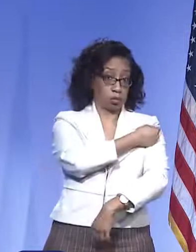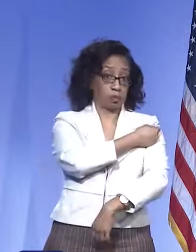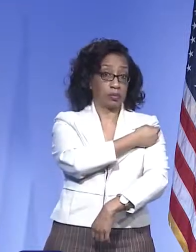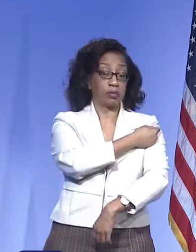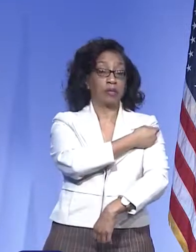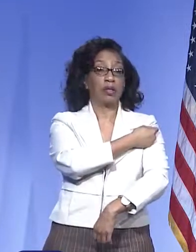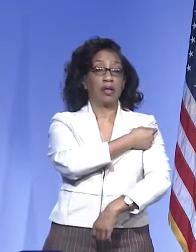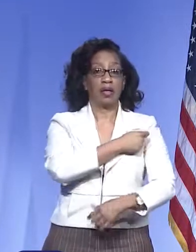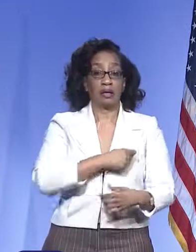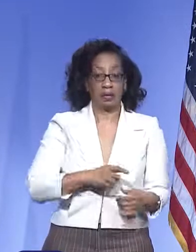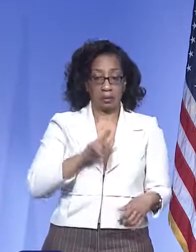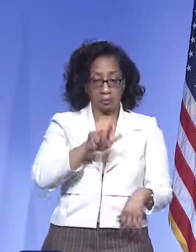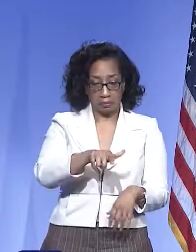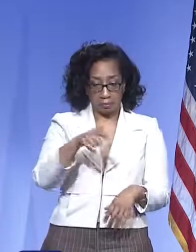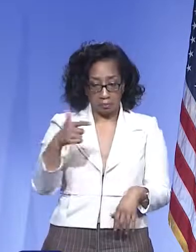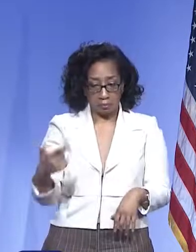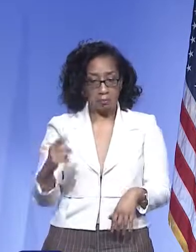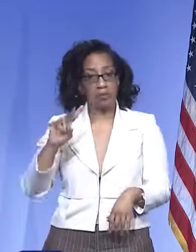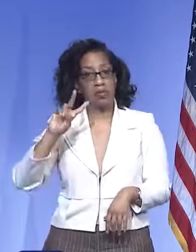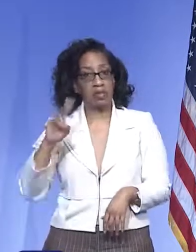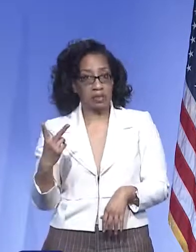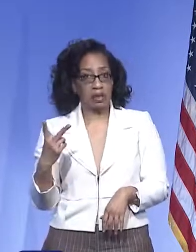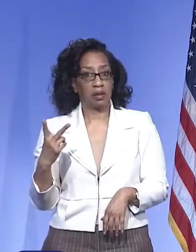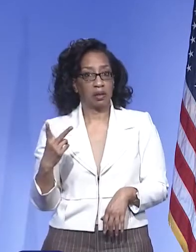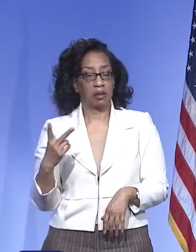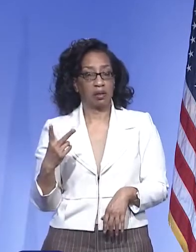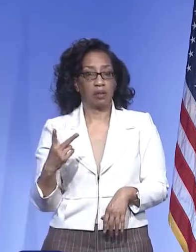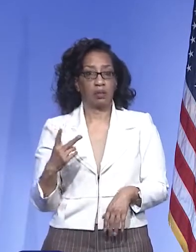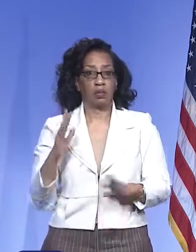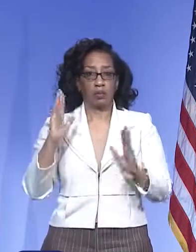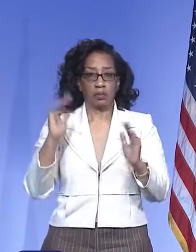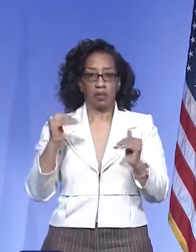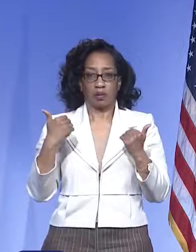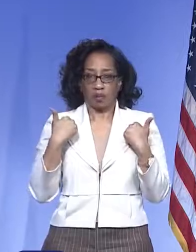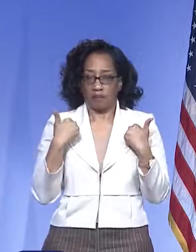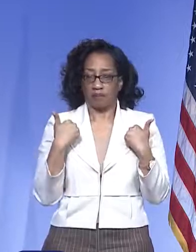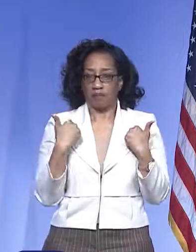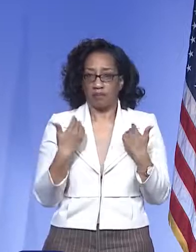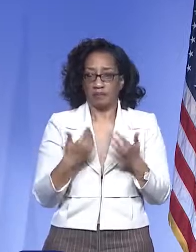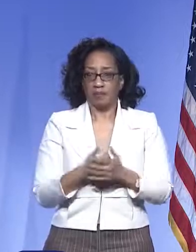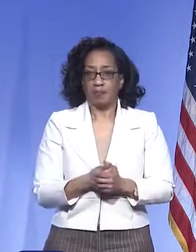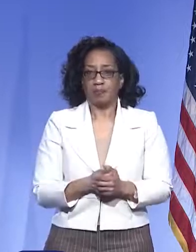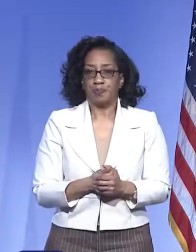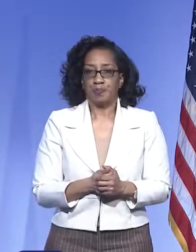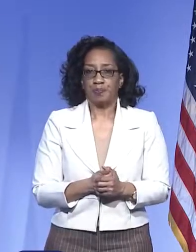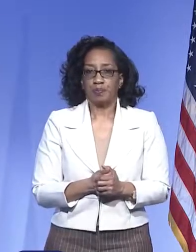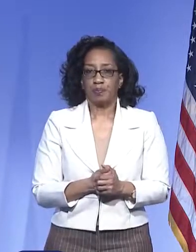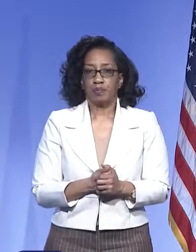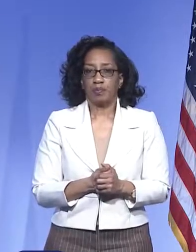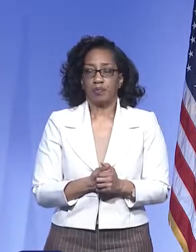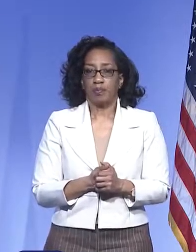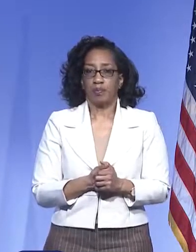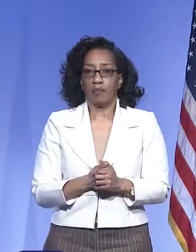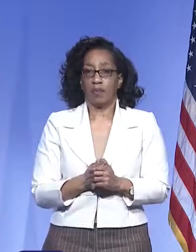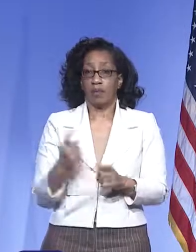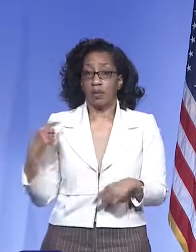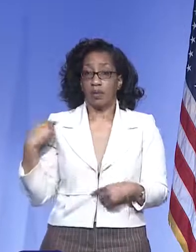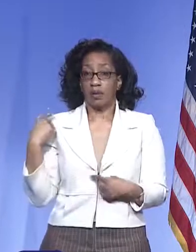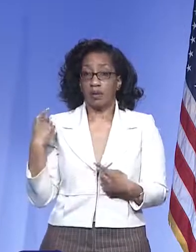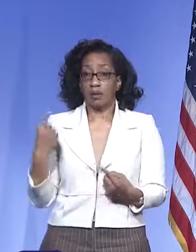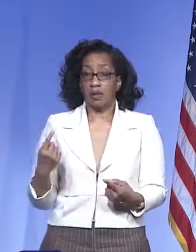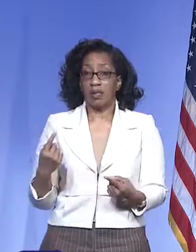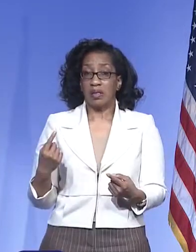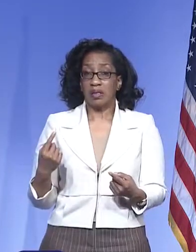the protocol that has been put into place. I will say that there is a bit of a phenomena where folks are